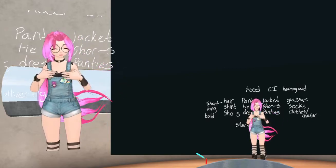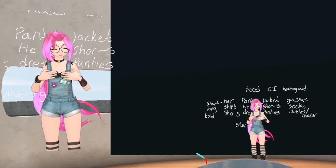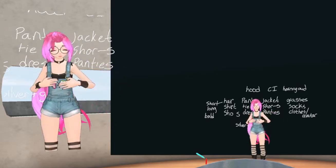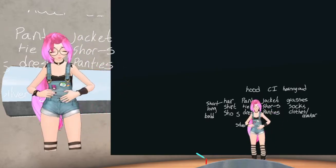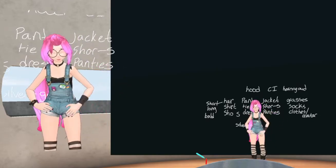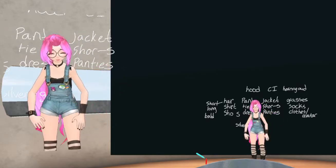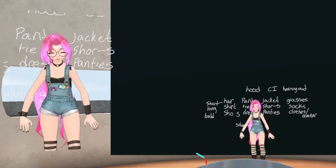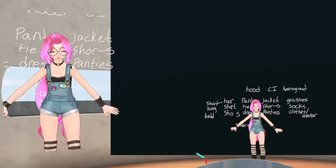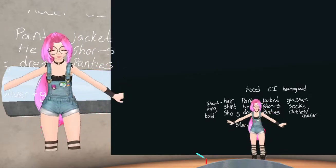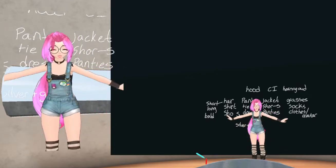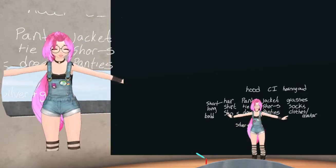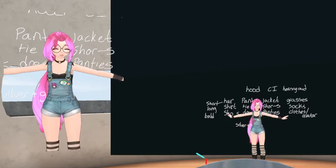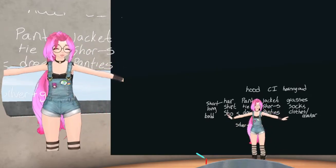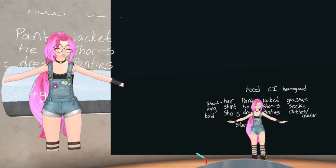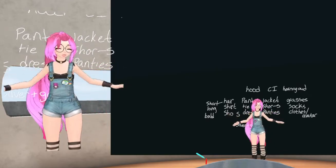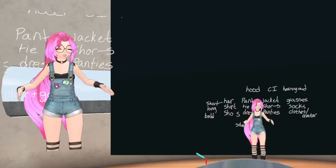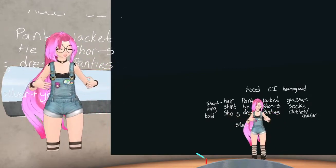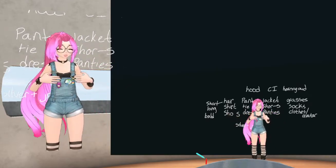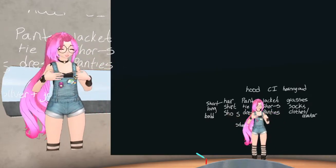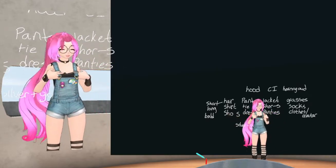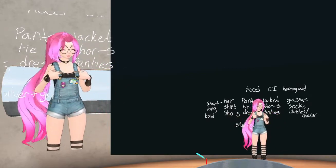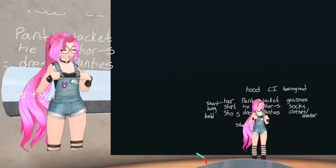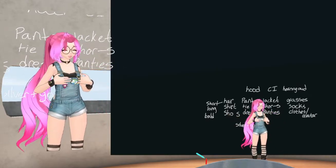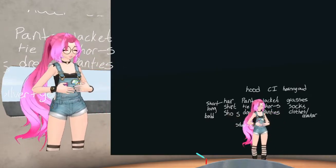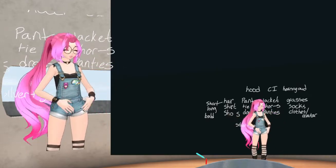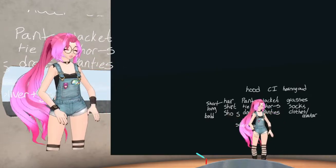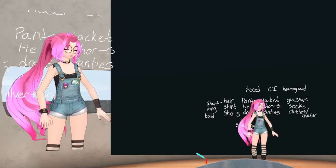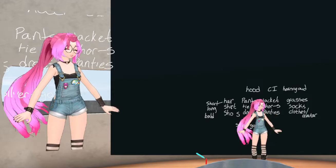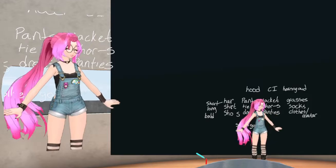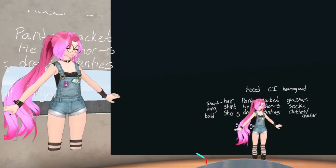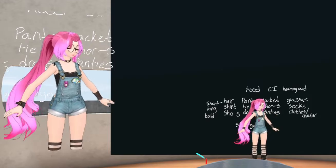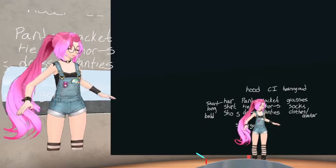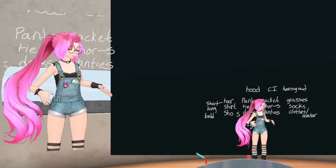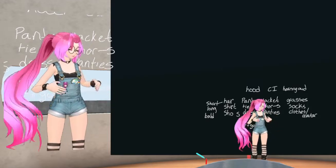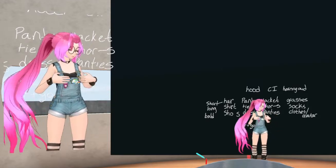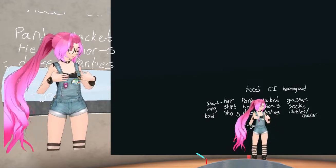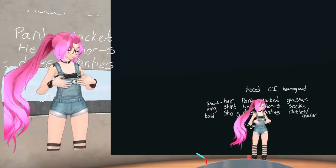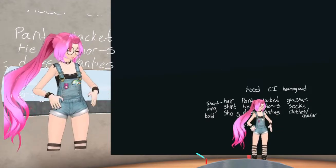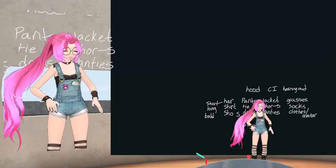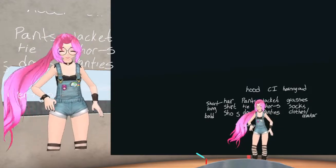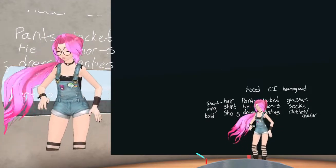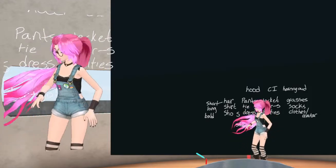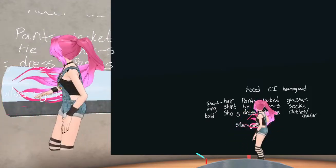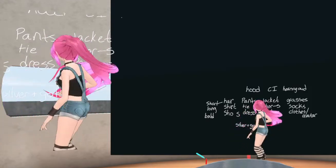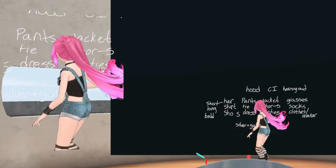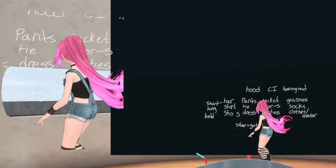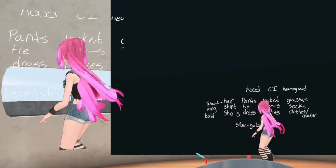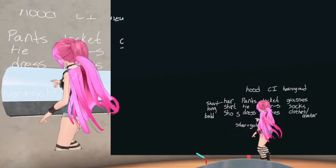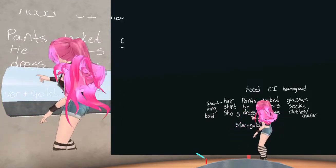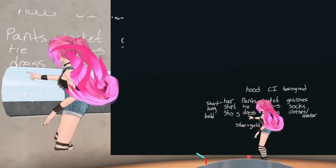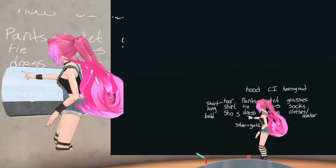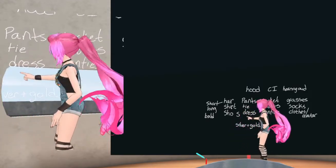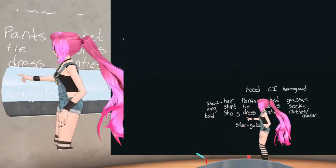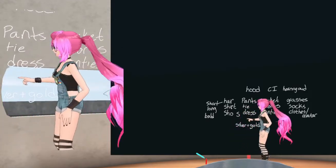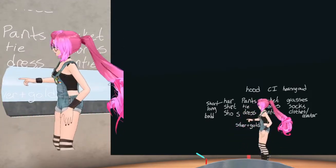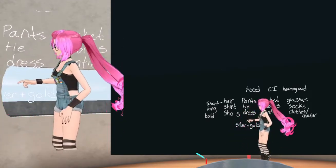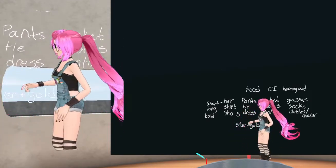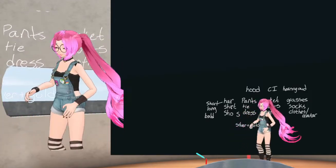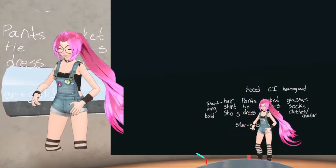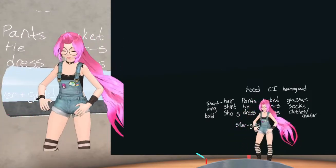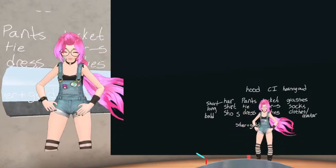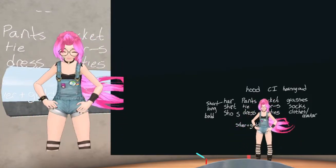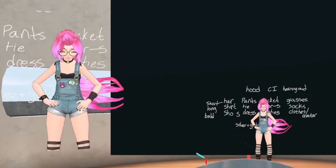chest, going down and flowing outwards because it's a dress. Dress. And similarly to dress,